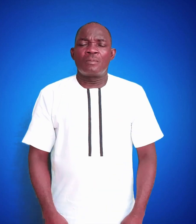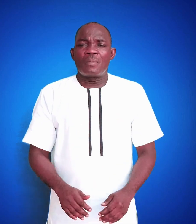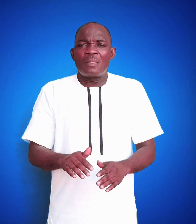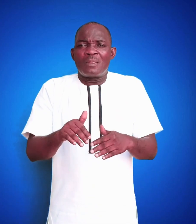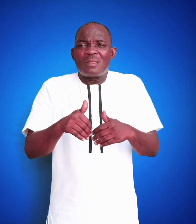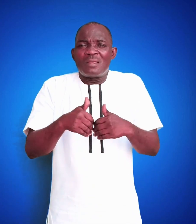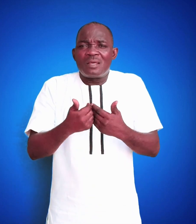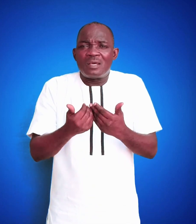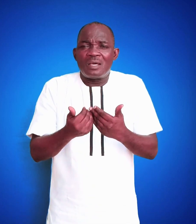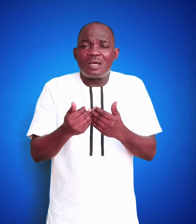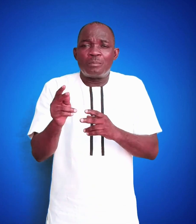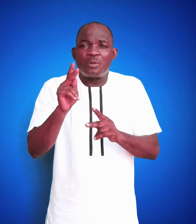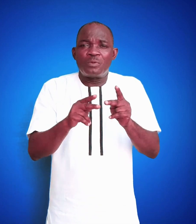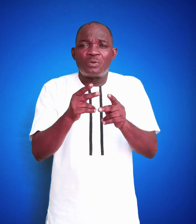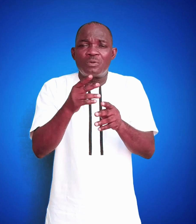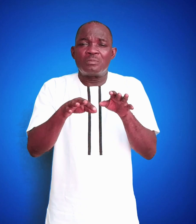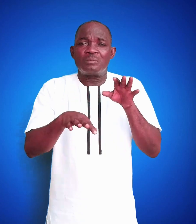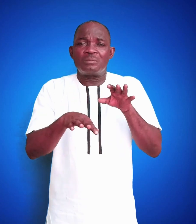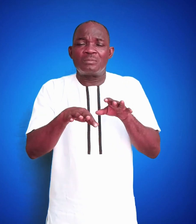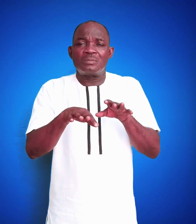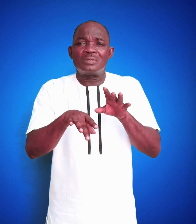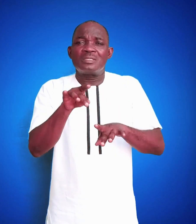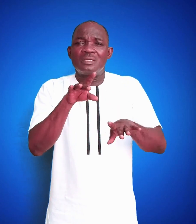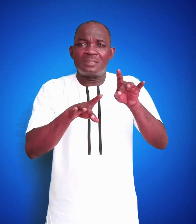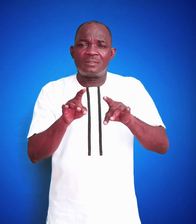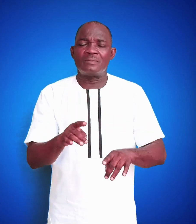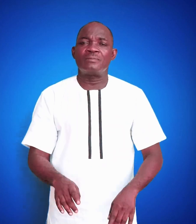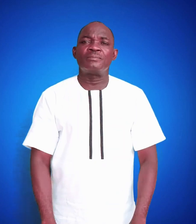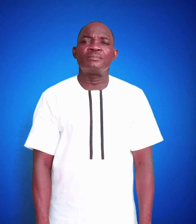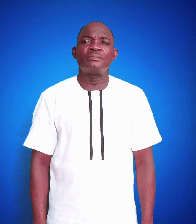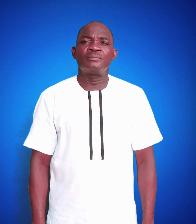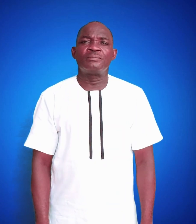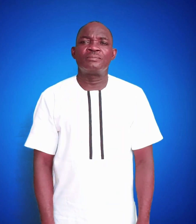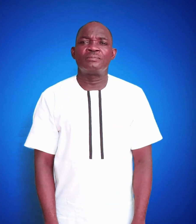How are beneficiaries selected?